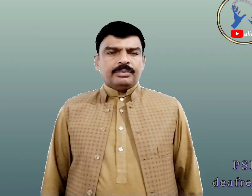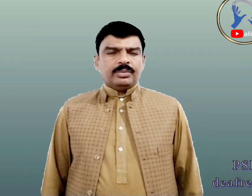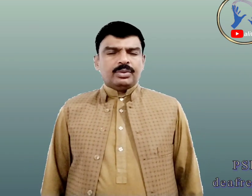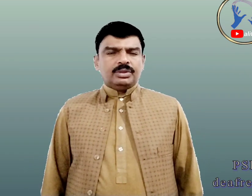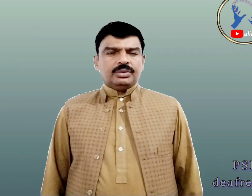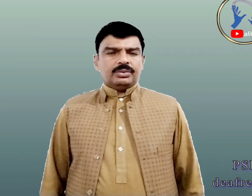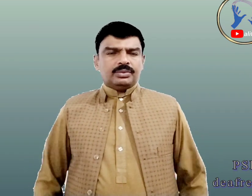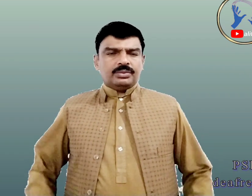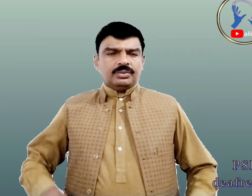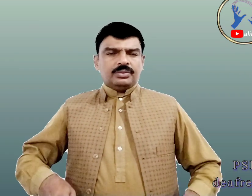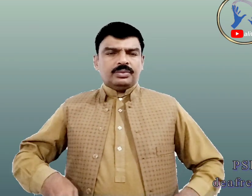polio,